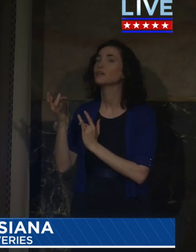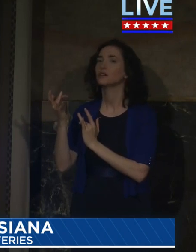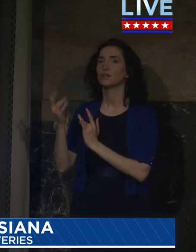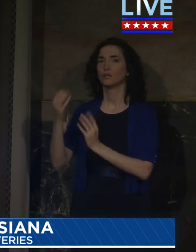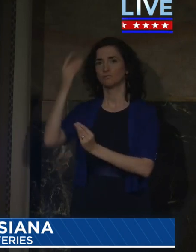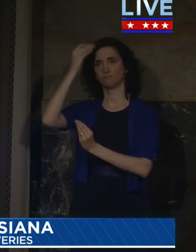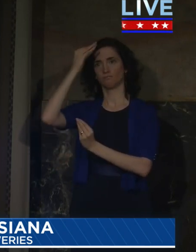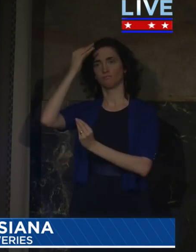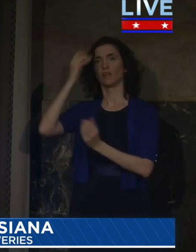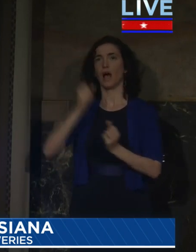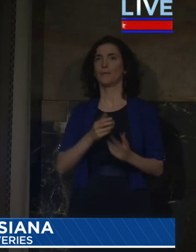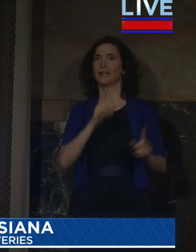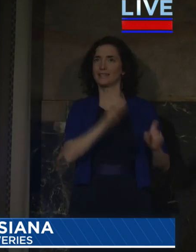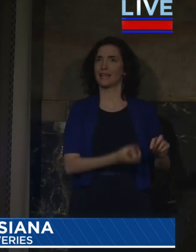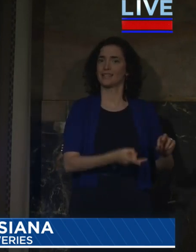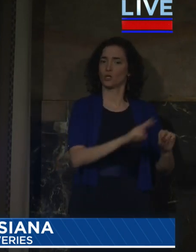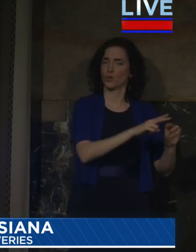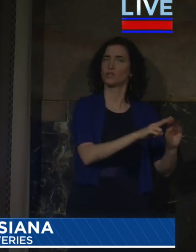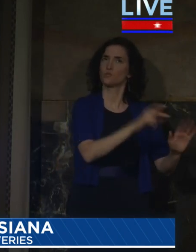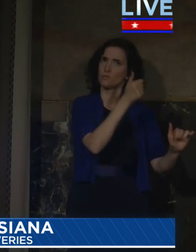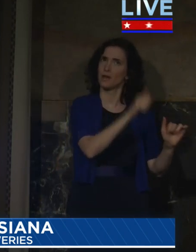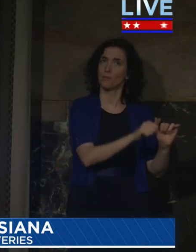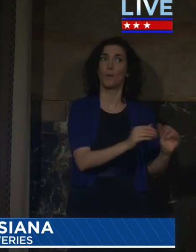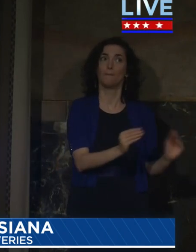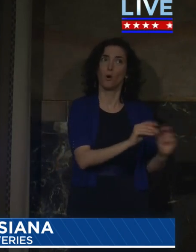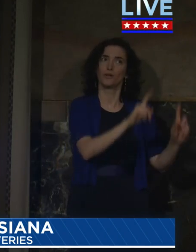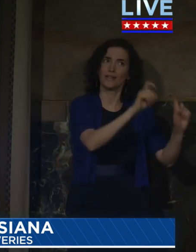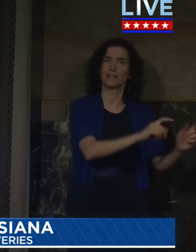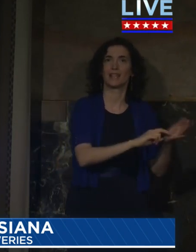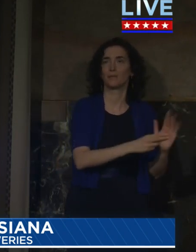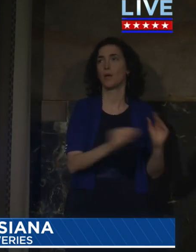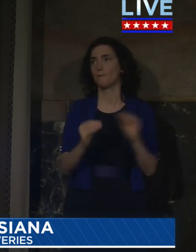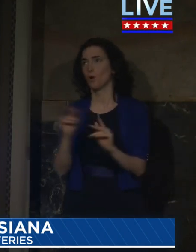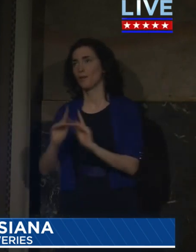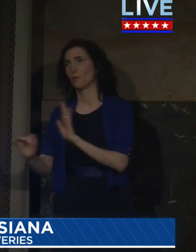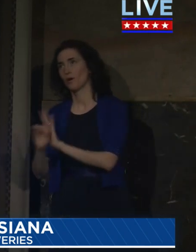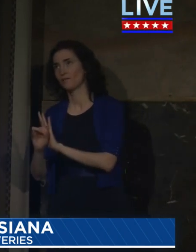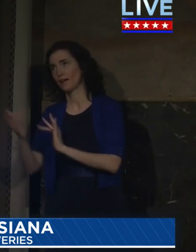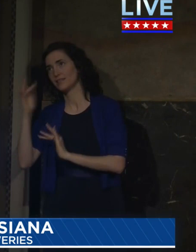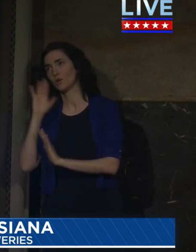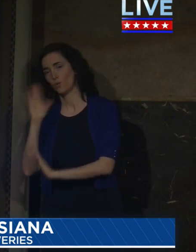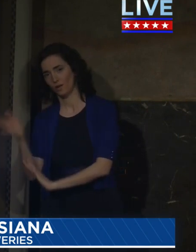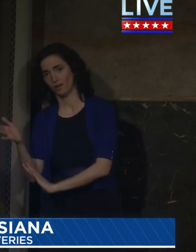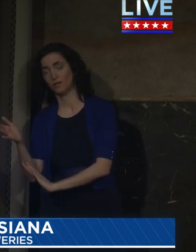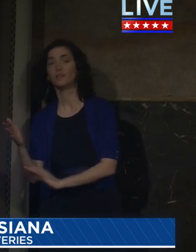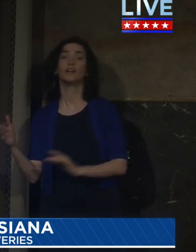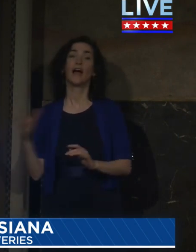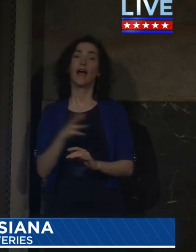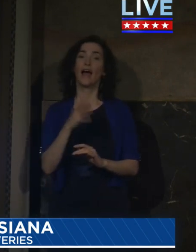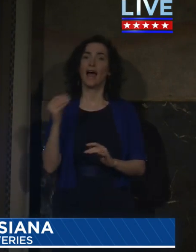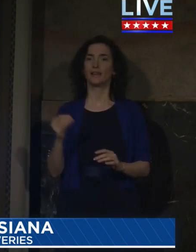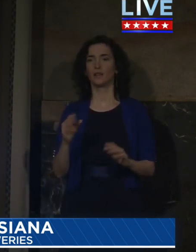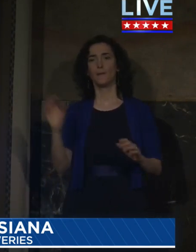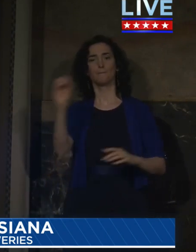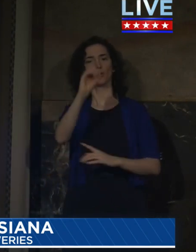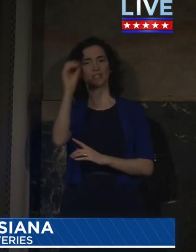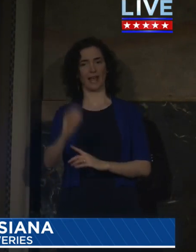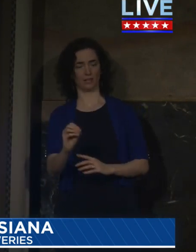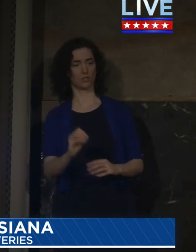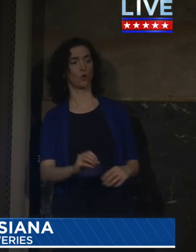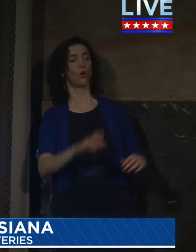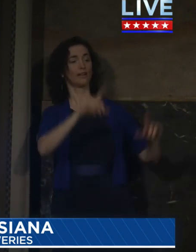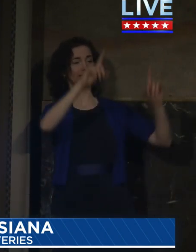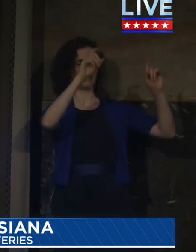the increase in testing. I showed you some of those numbers on Friday, as well as the general decrease in the percent of positive cases per